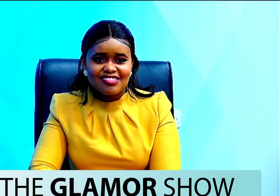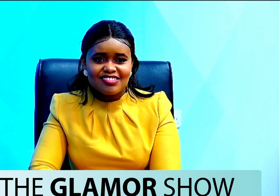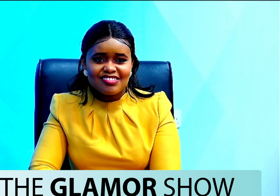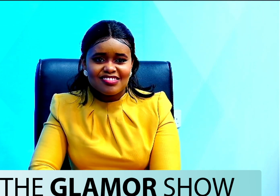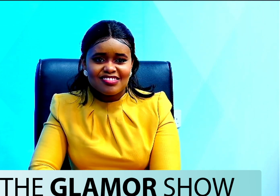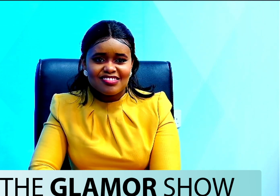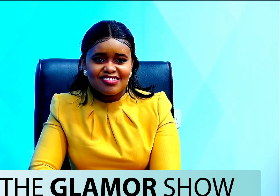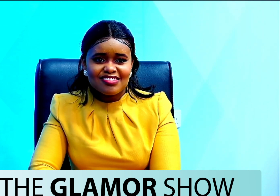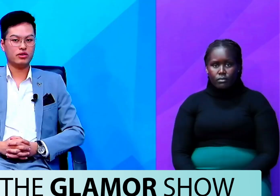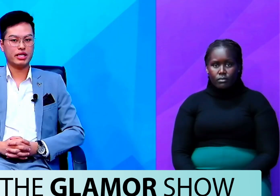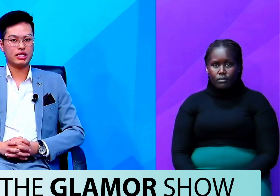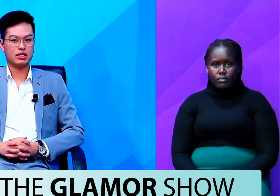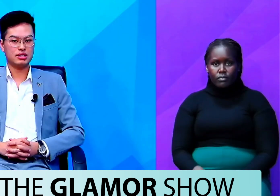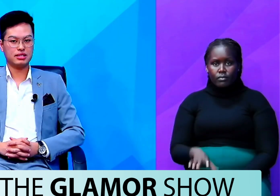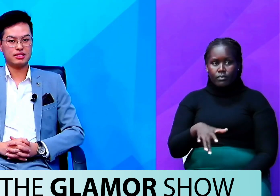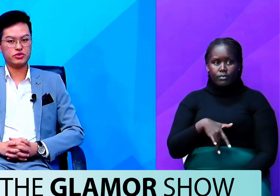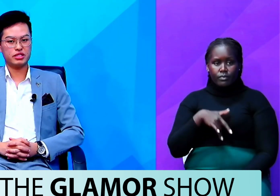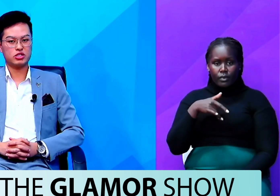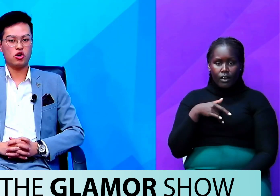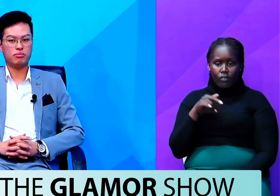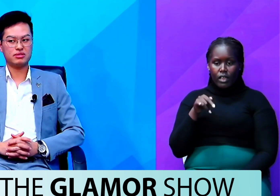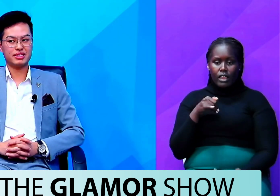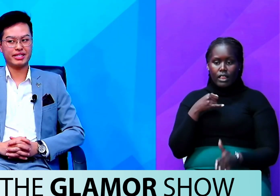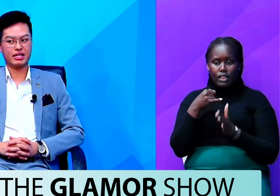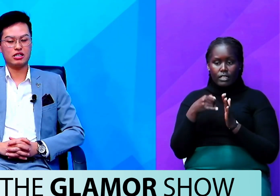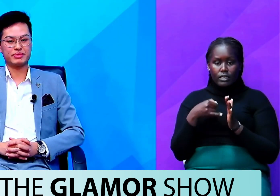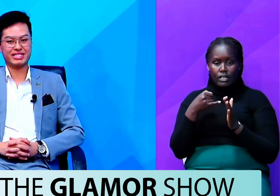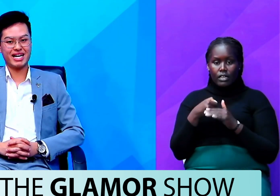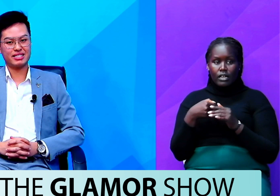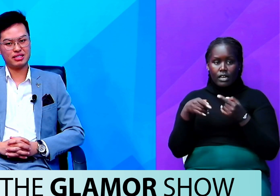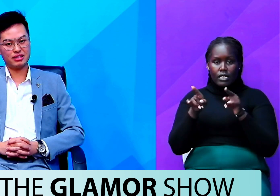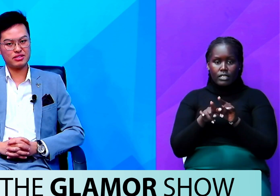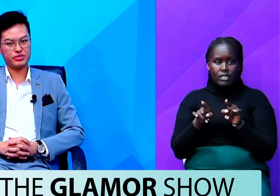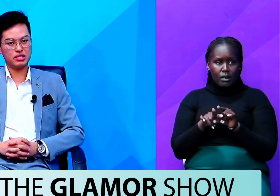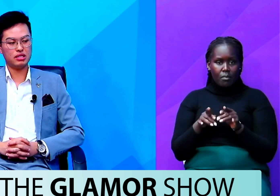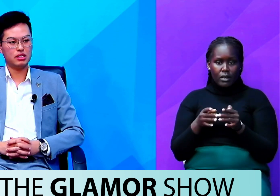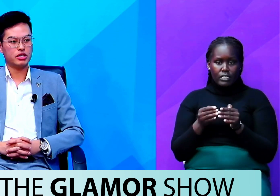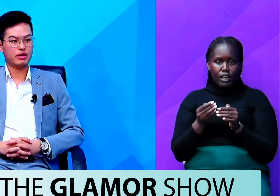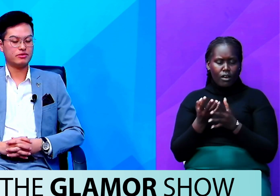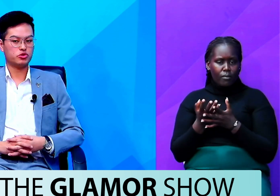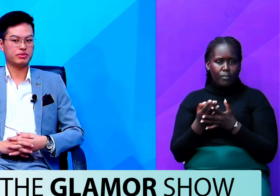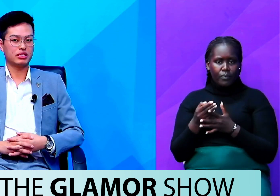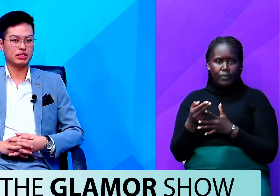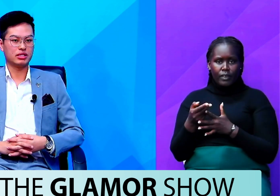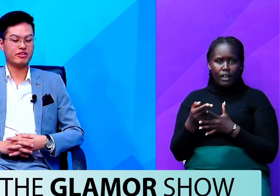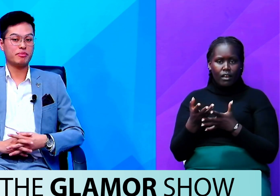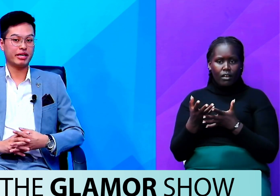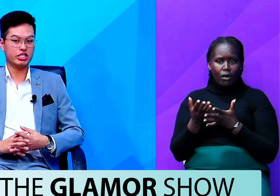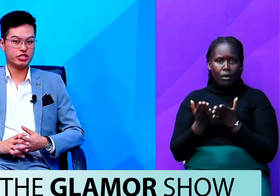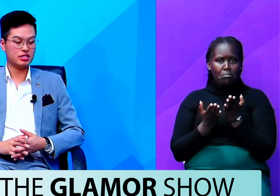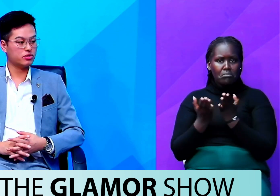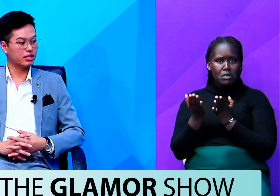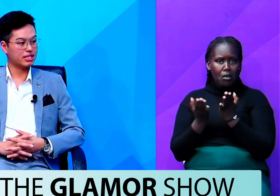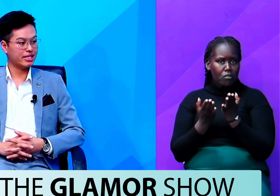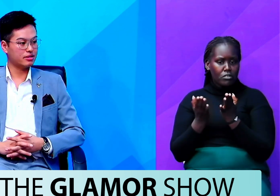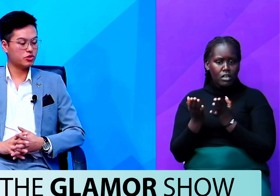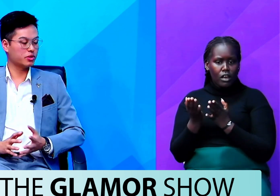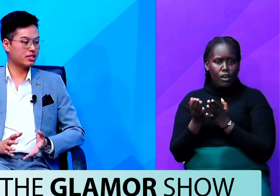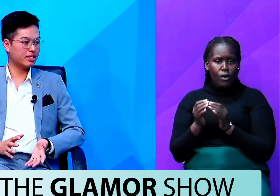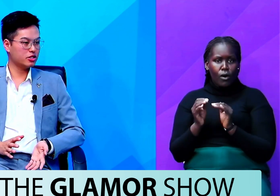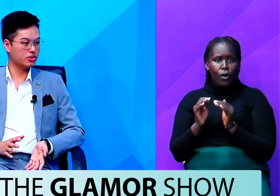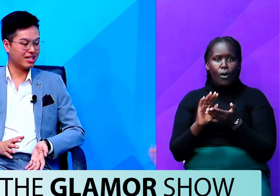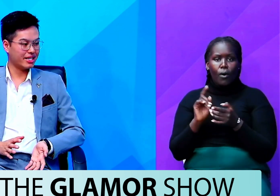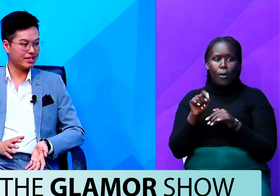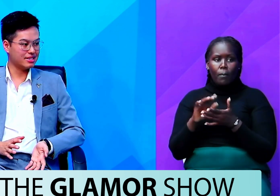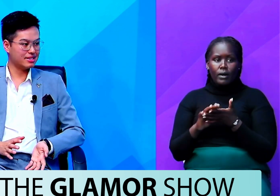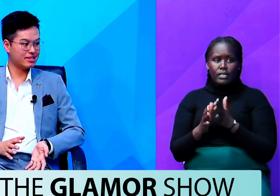industry? I feel like in this industry it's almost like hospitality industry. You have to be very patient